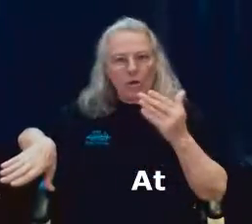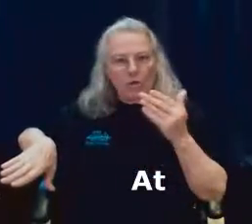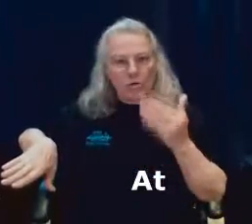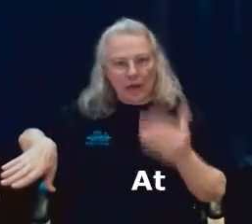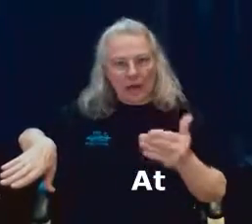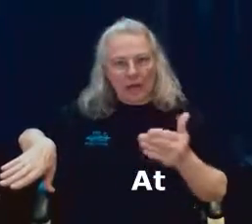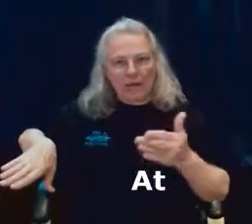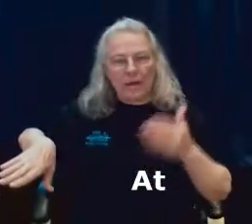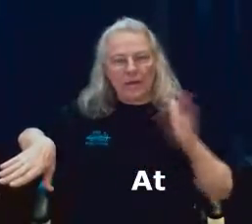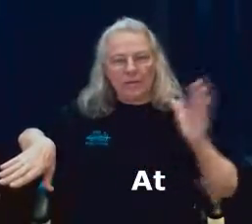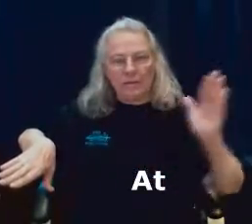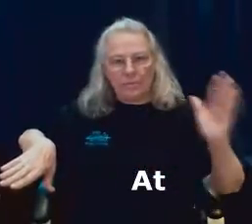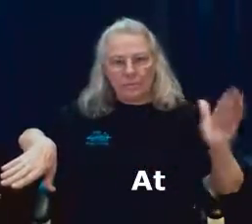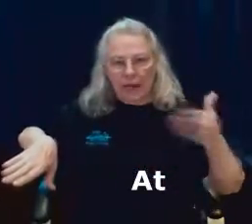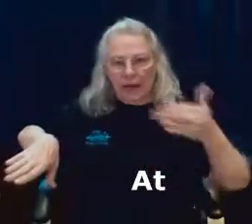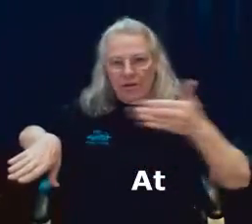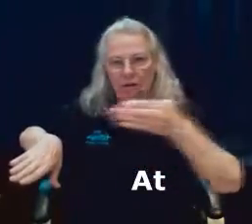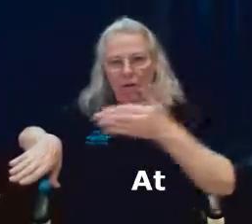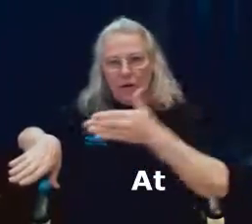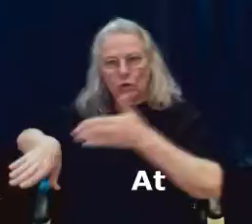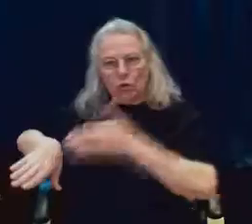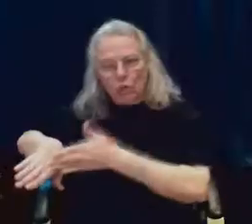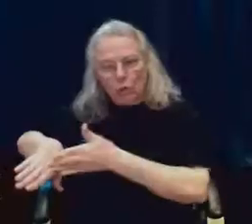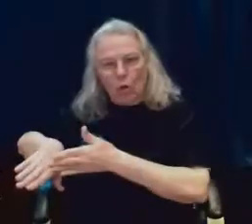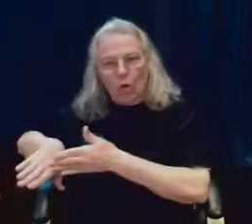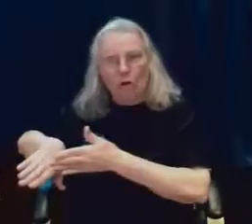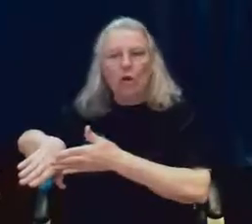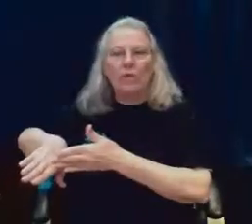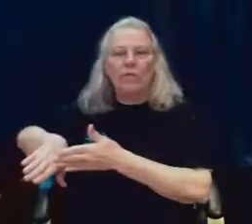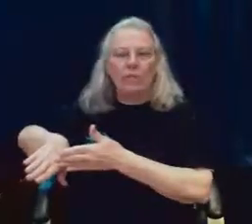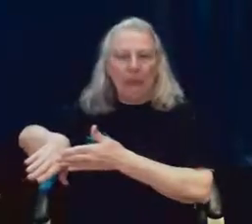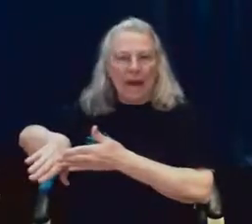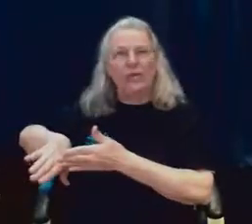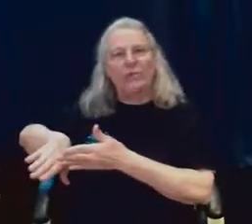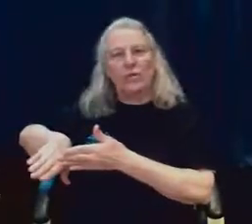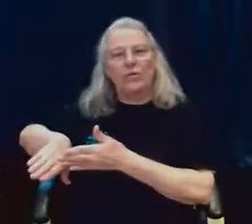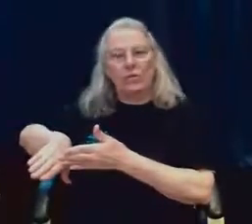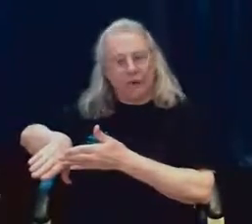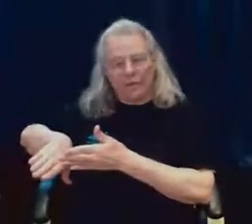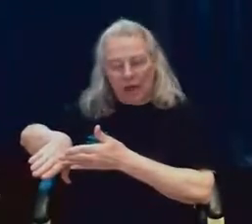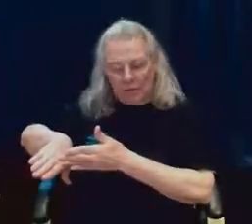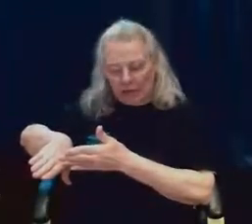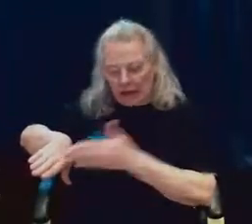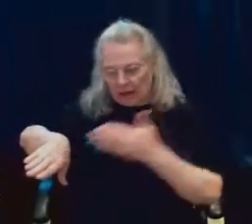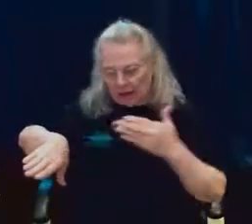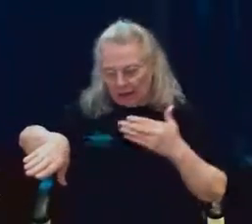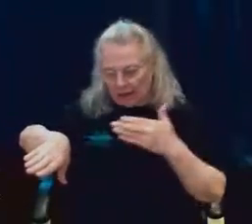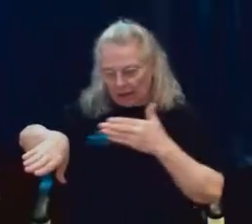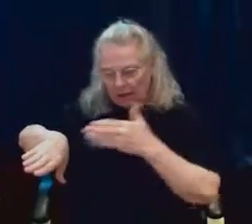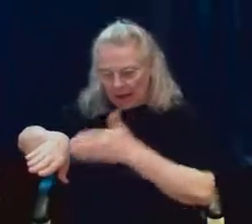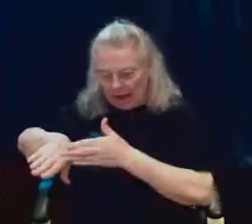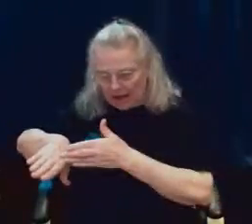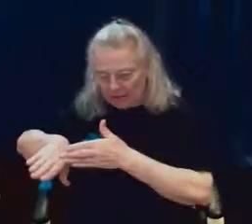your dominant hand going toward the back of your non-dominant hand. At.